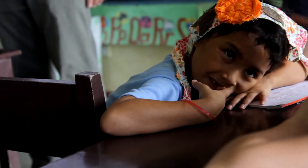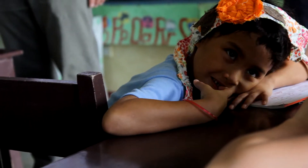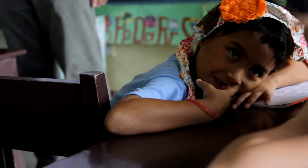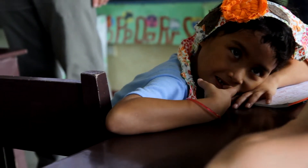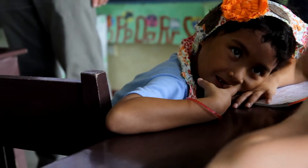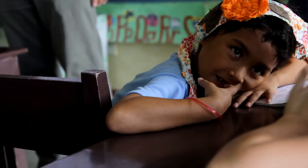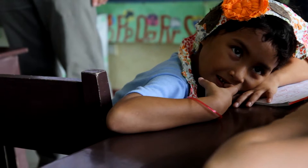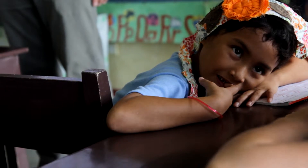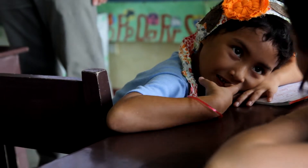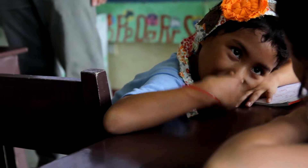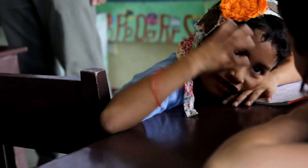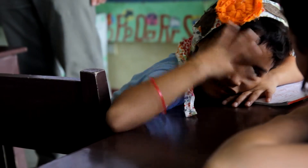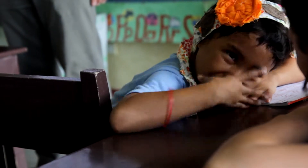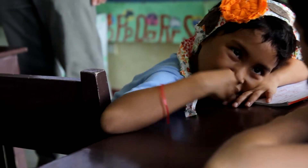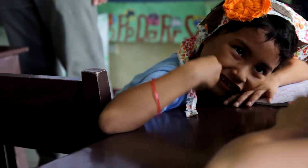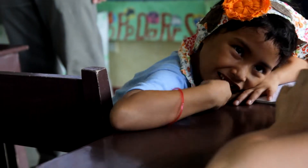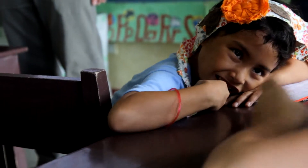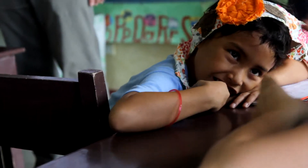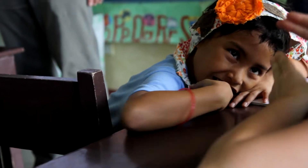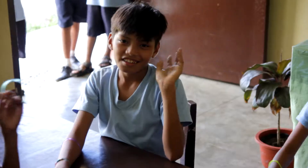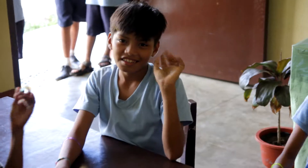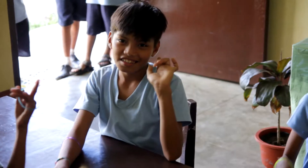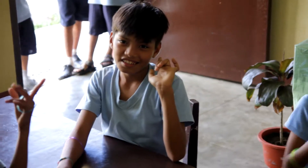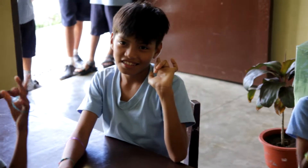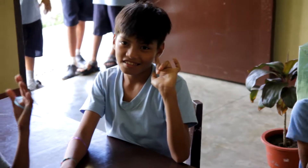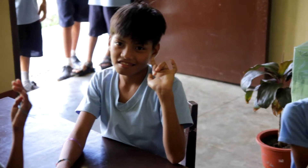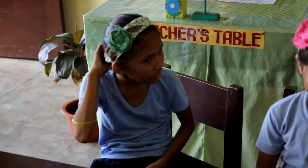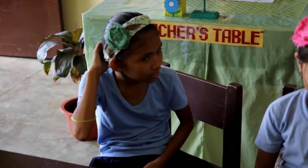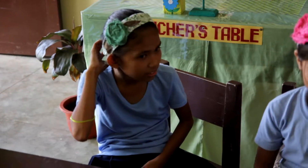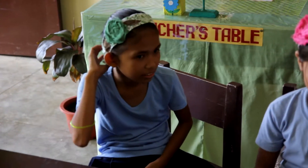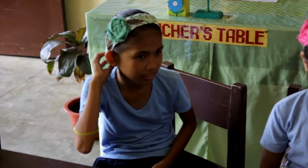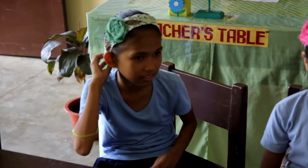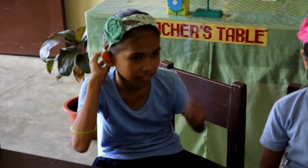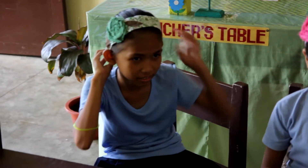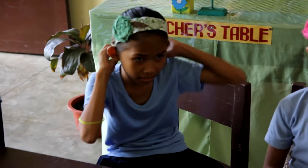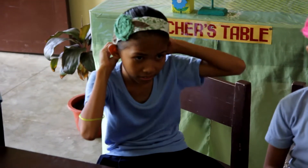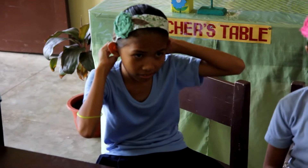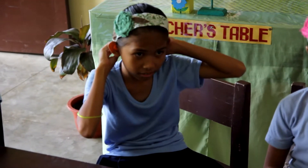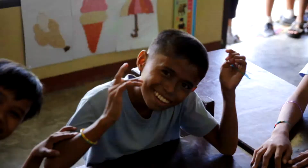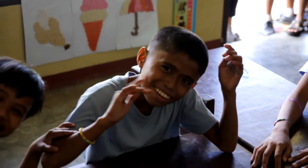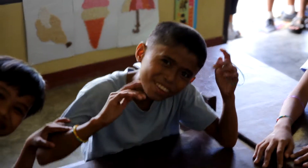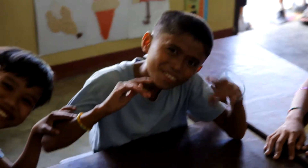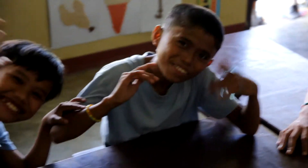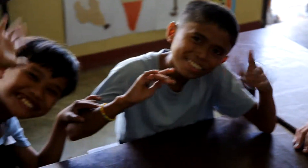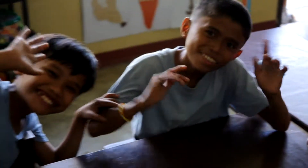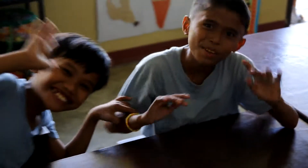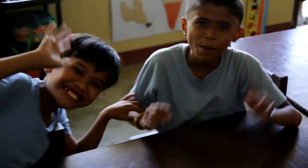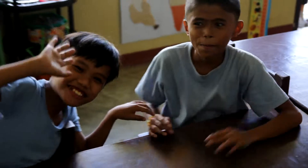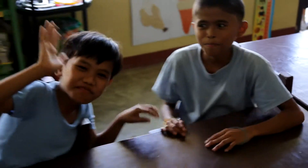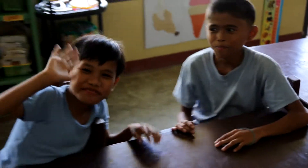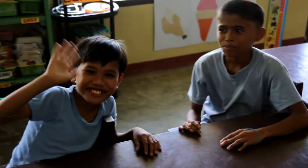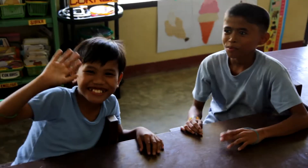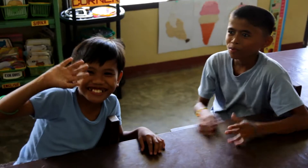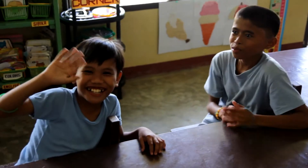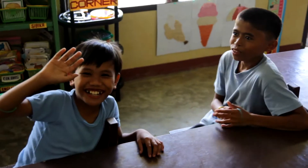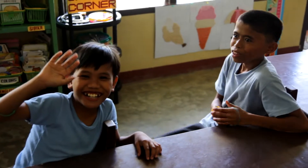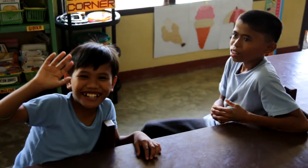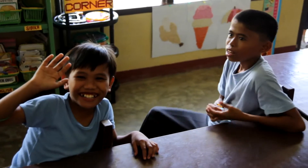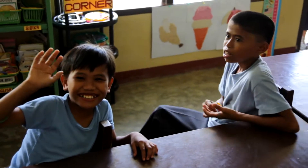school materials, medical care, but also something that money cannot pay for, and that is the genuine love of wonderful dorm parents. In